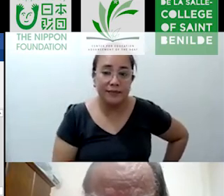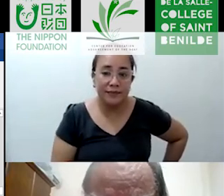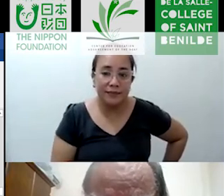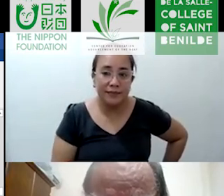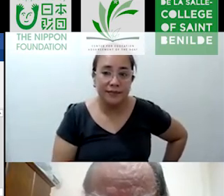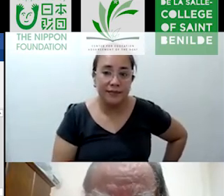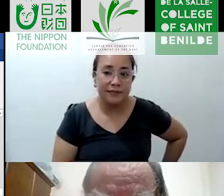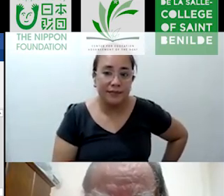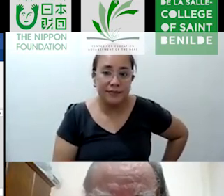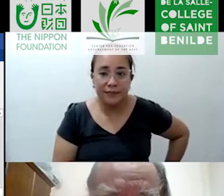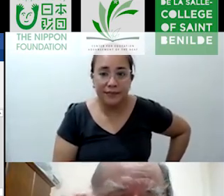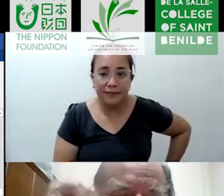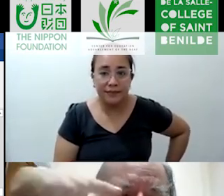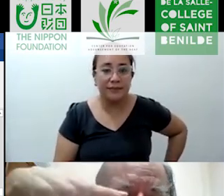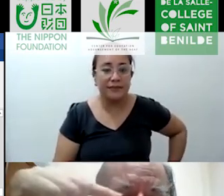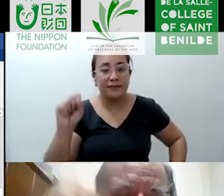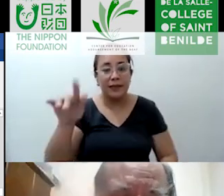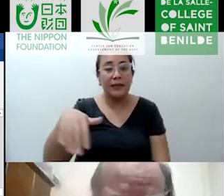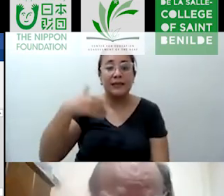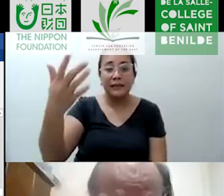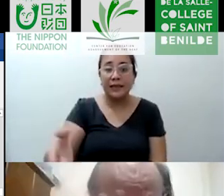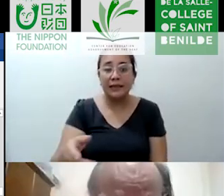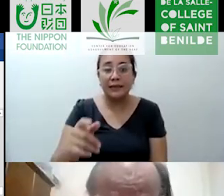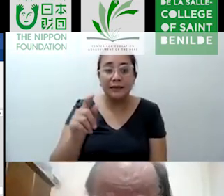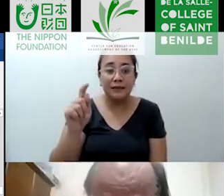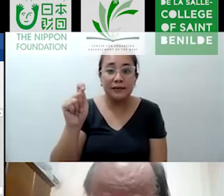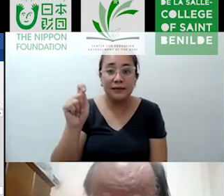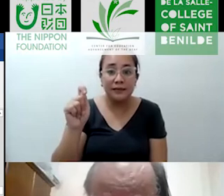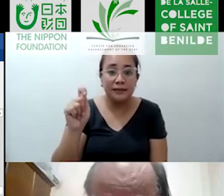Yep. Okay. And then the next one, thin.